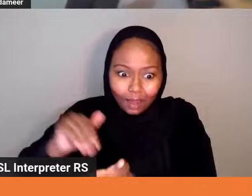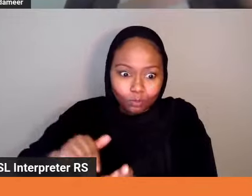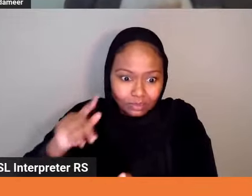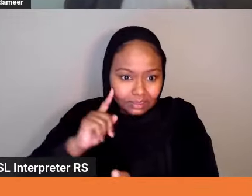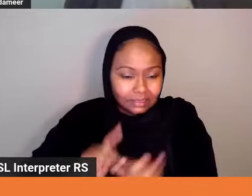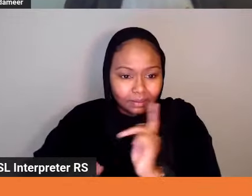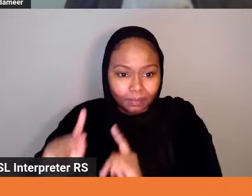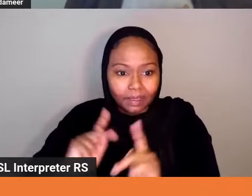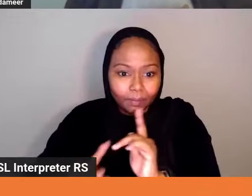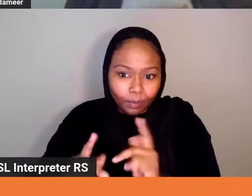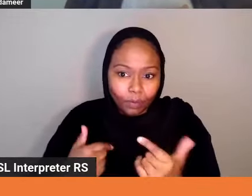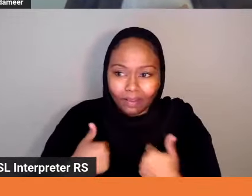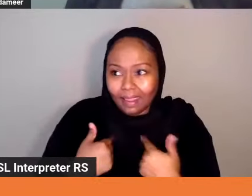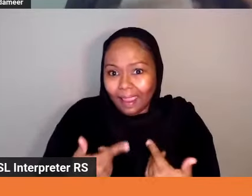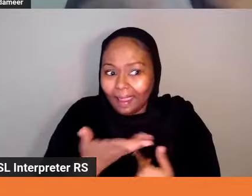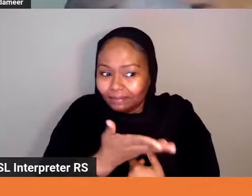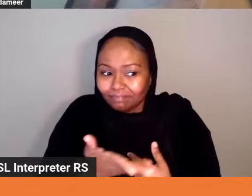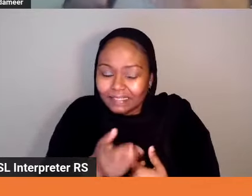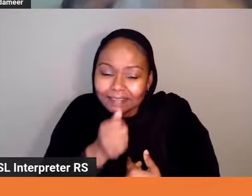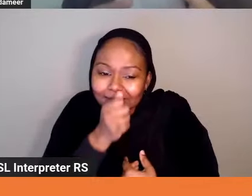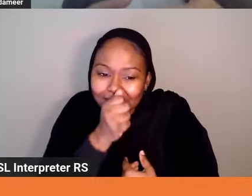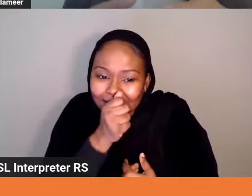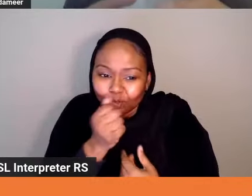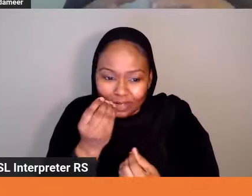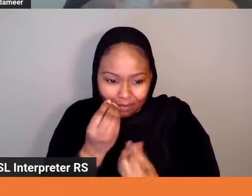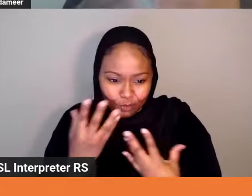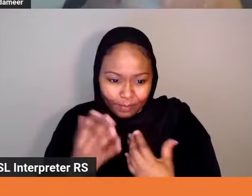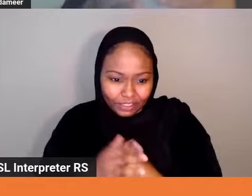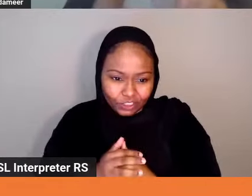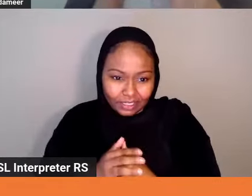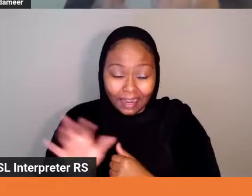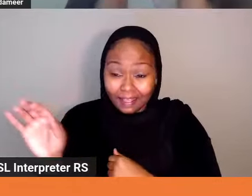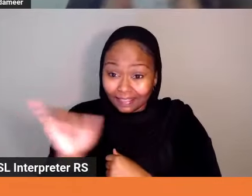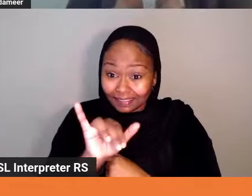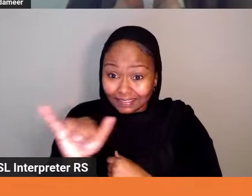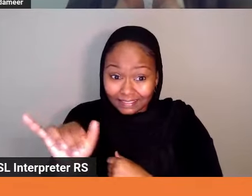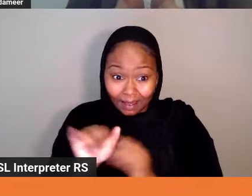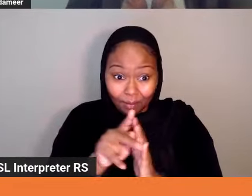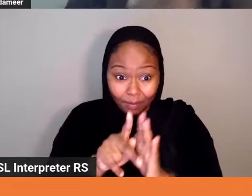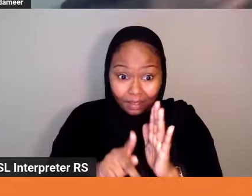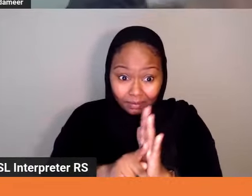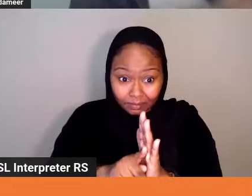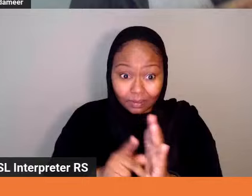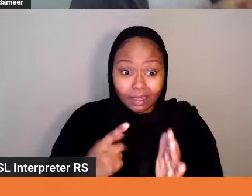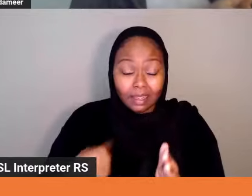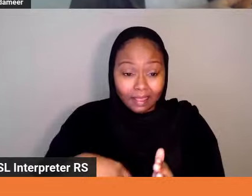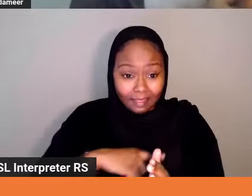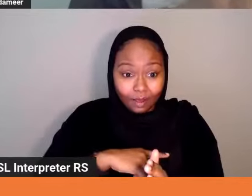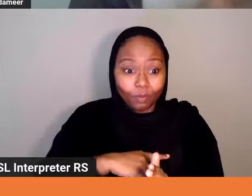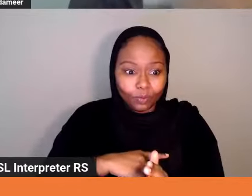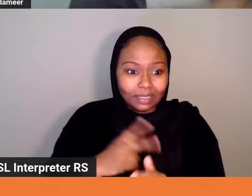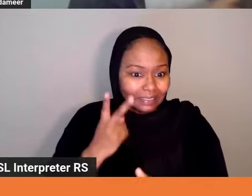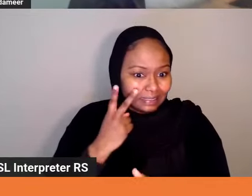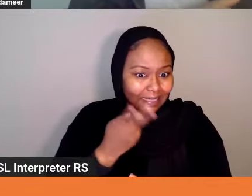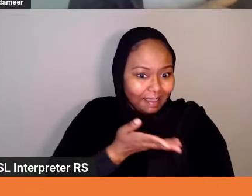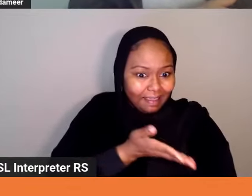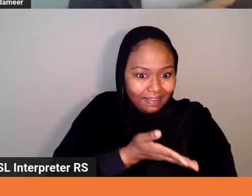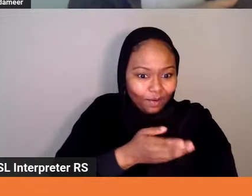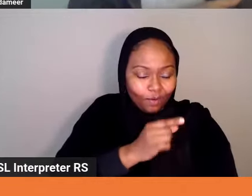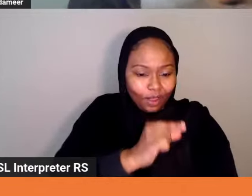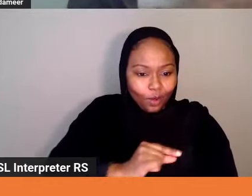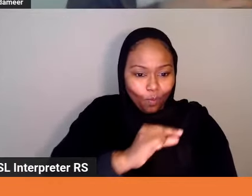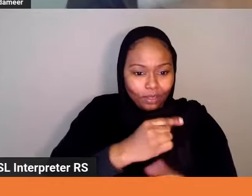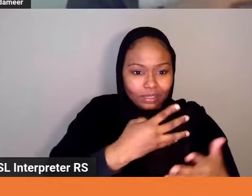based on secret information, the same policy that we saw in the Guantanamo and then in